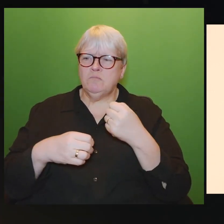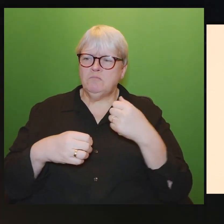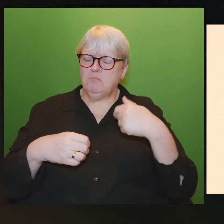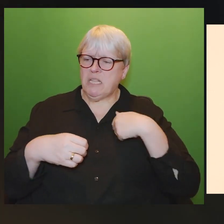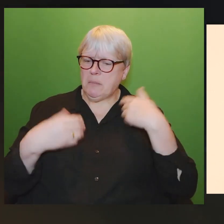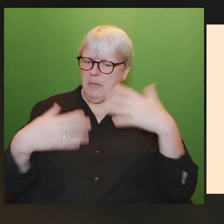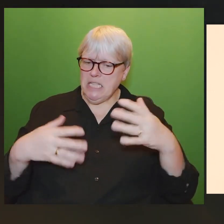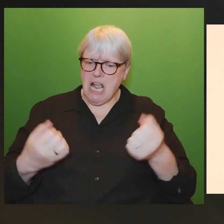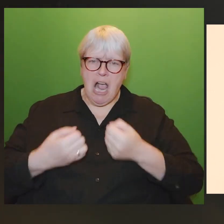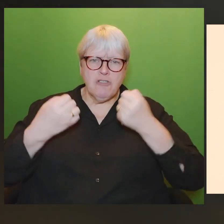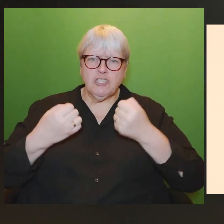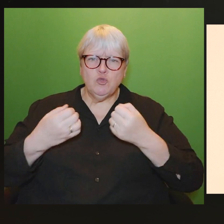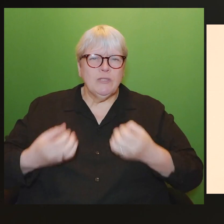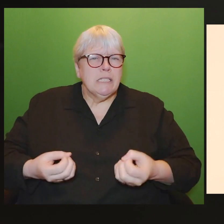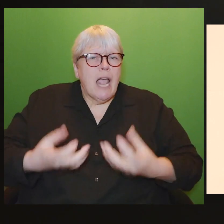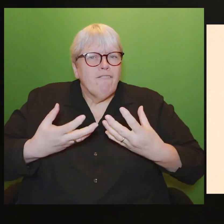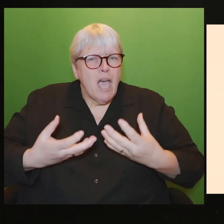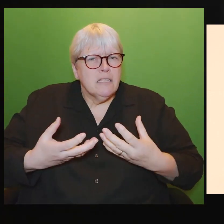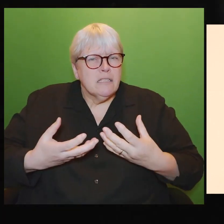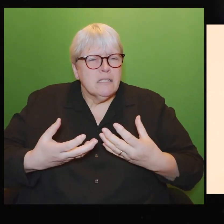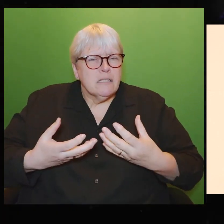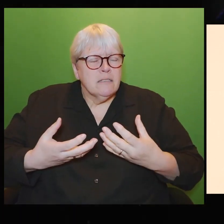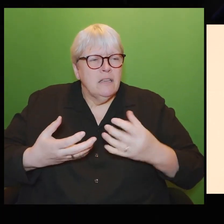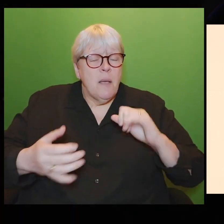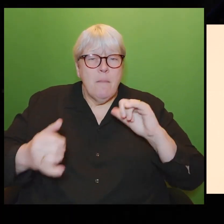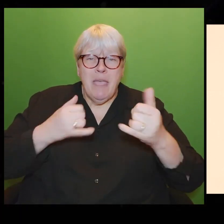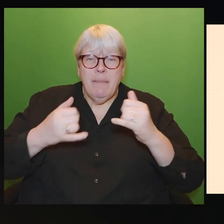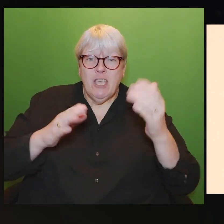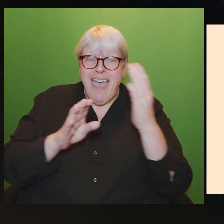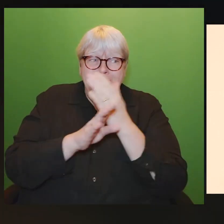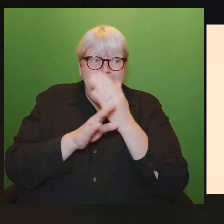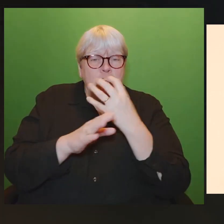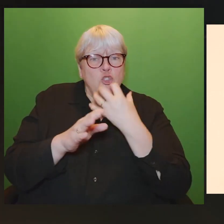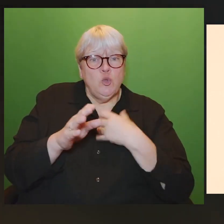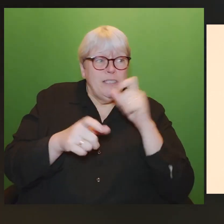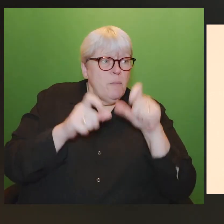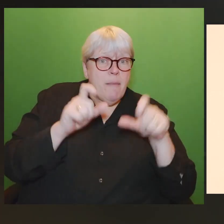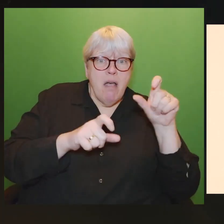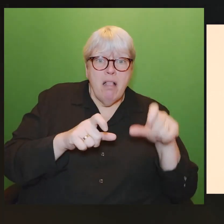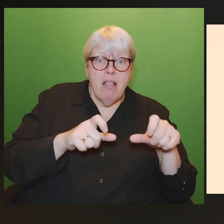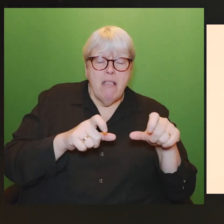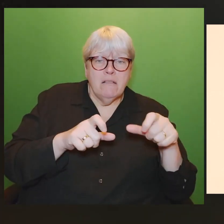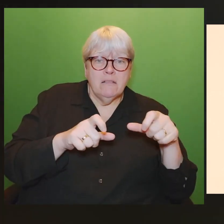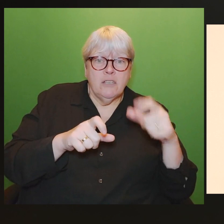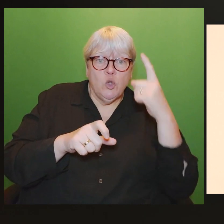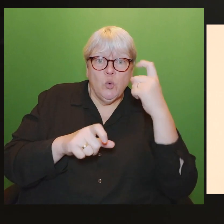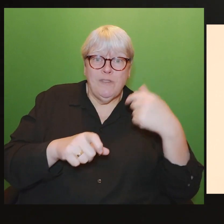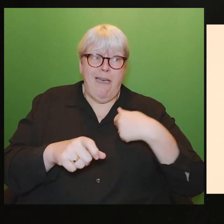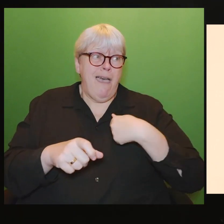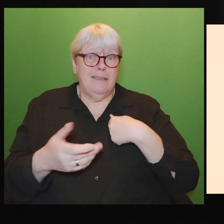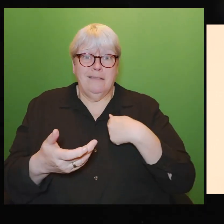from. They all have a very strong Scottish identity, but they know that they also are